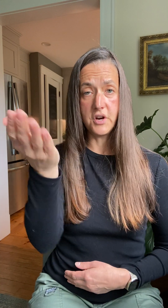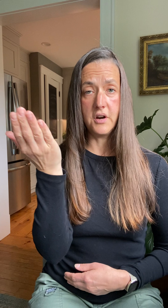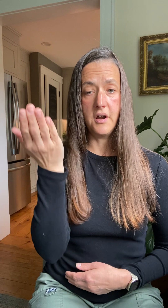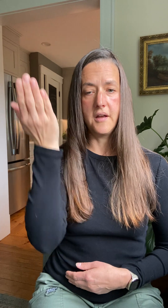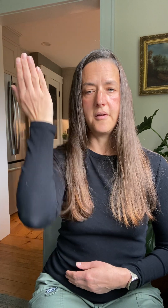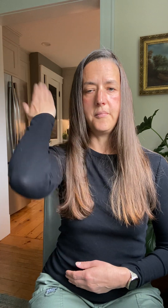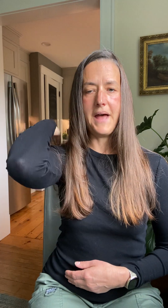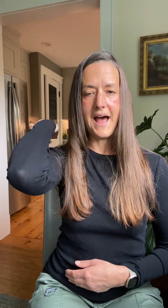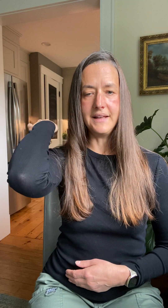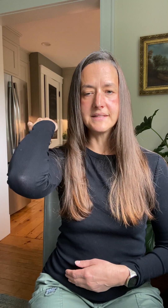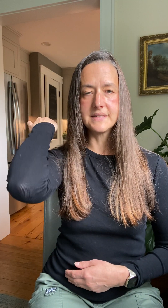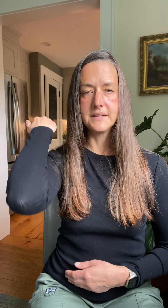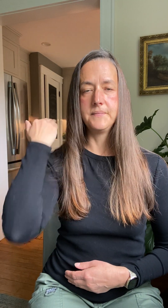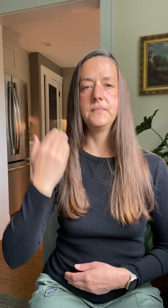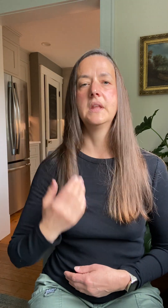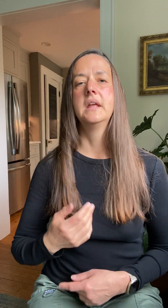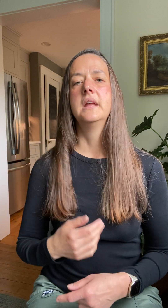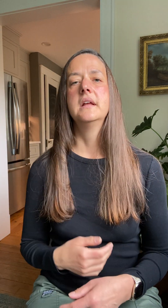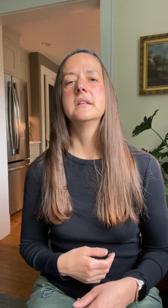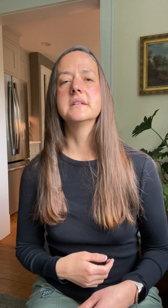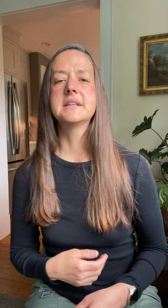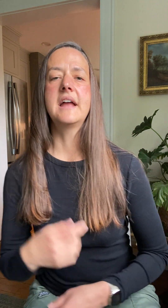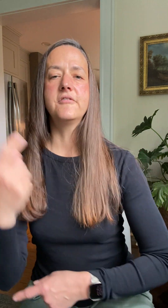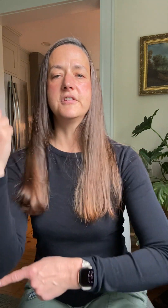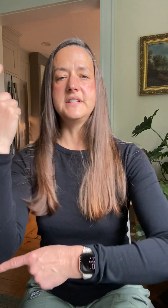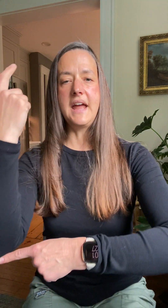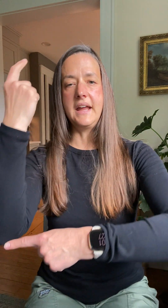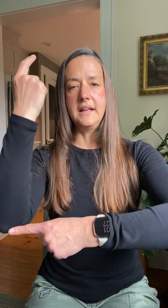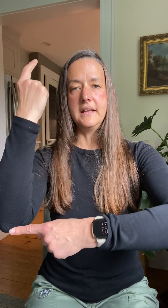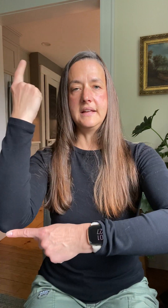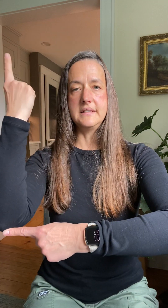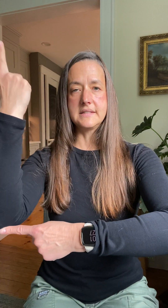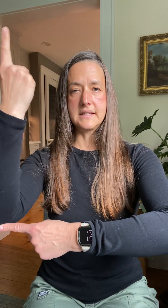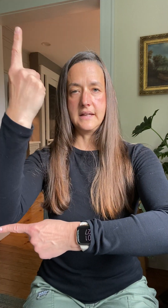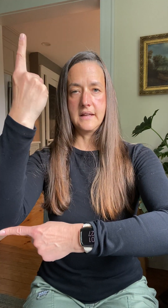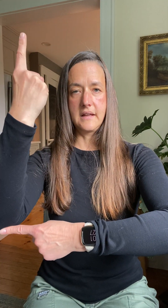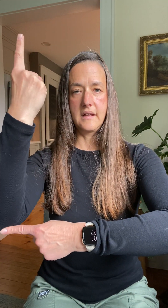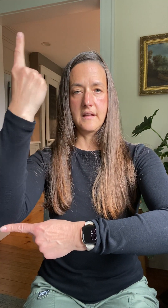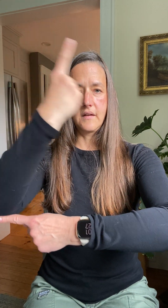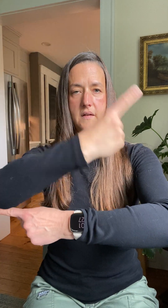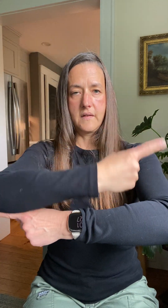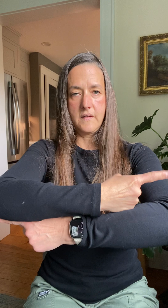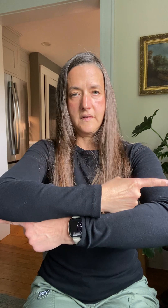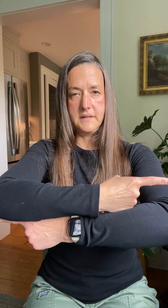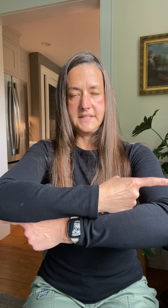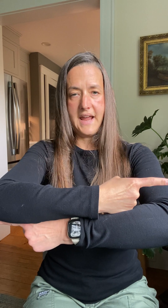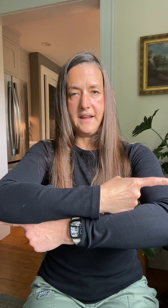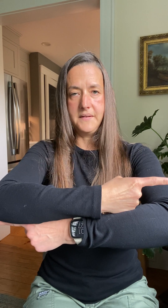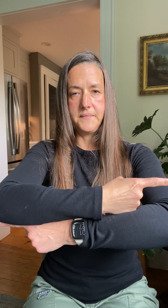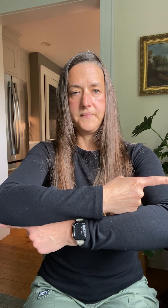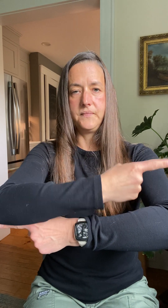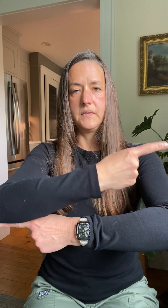future, past. The sign for day is day.